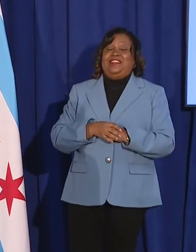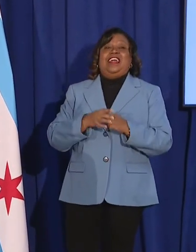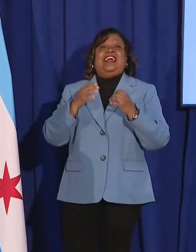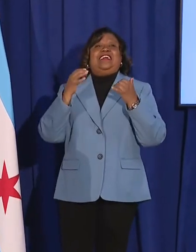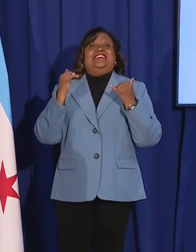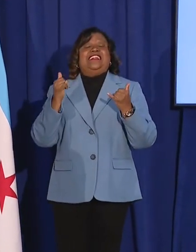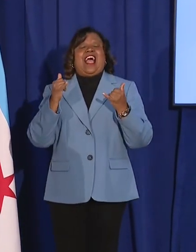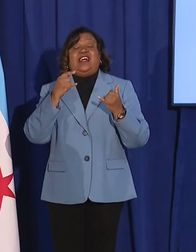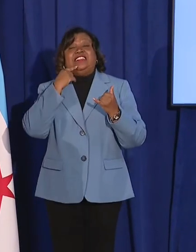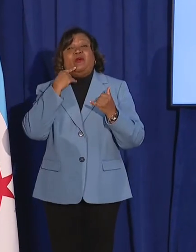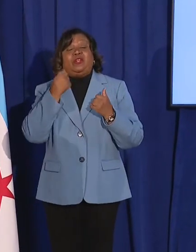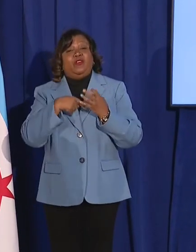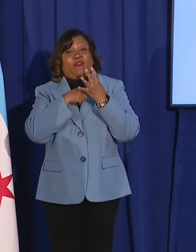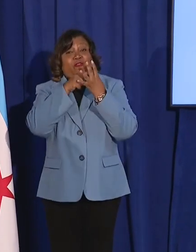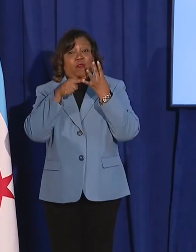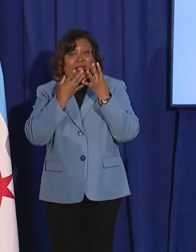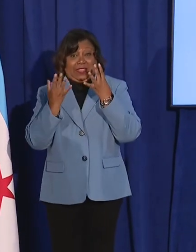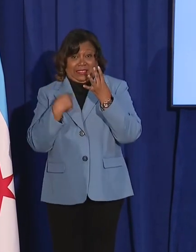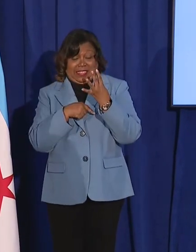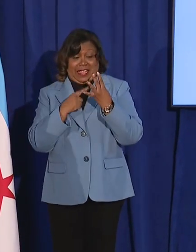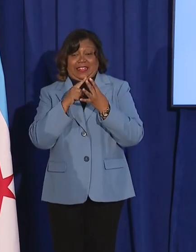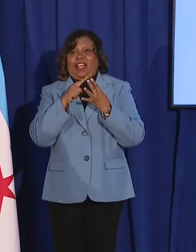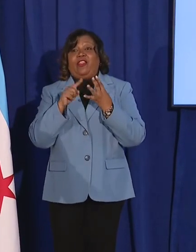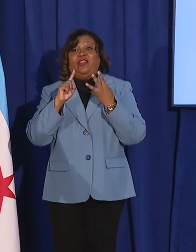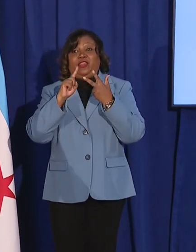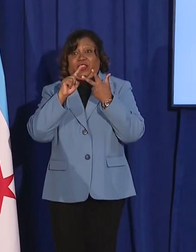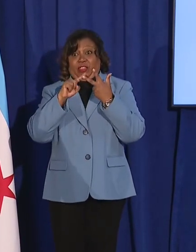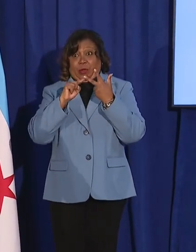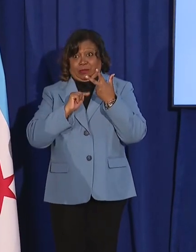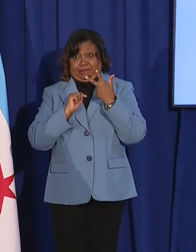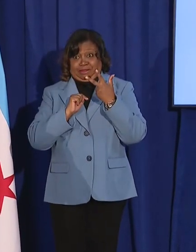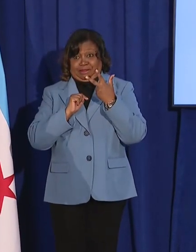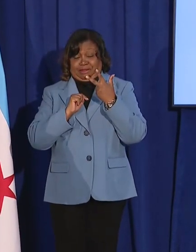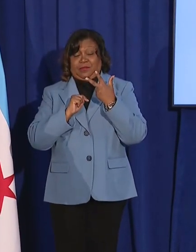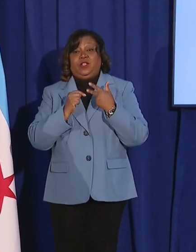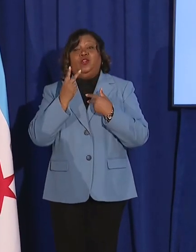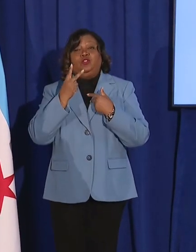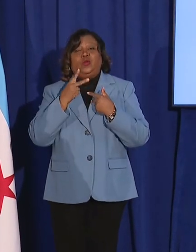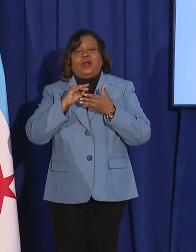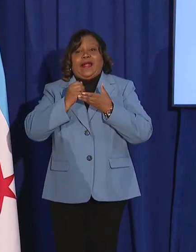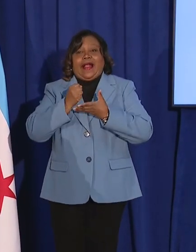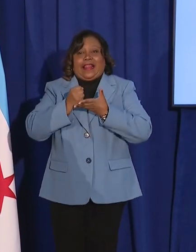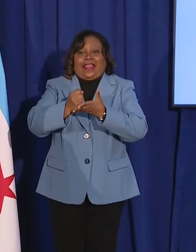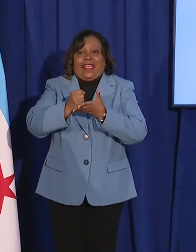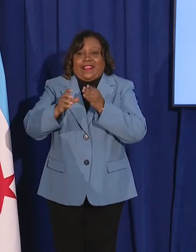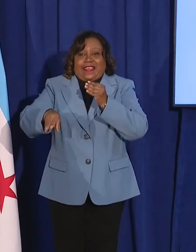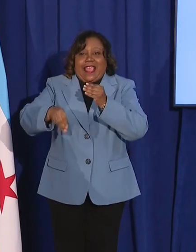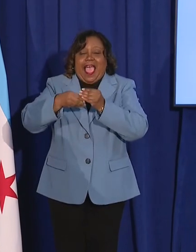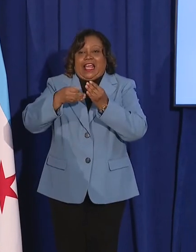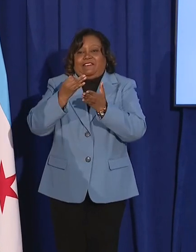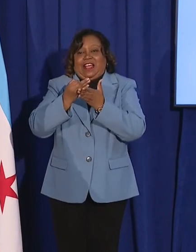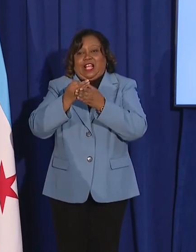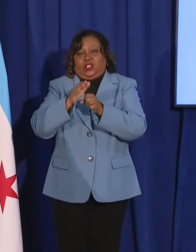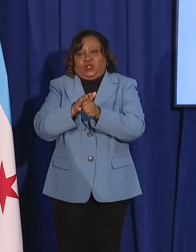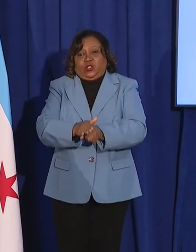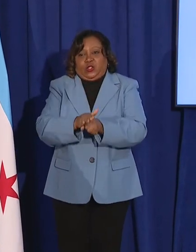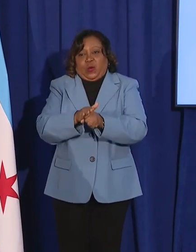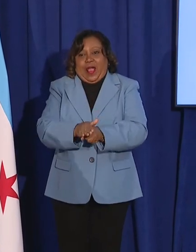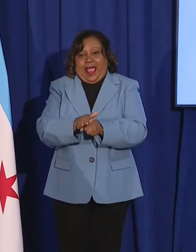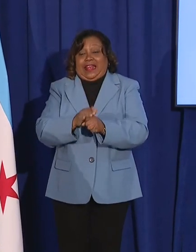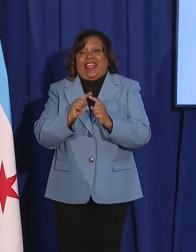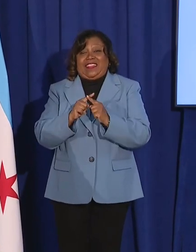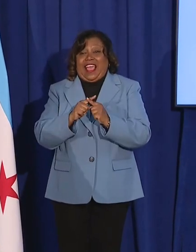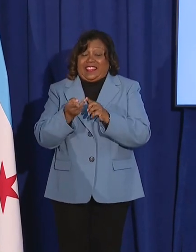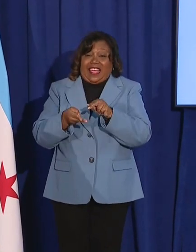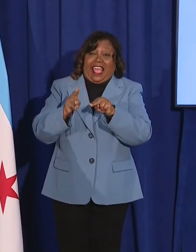Now, I said we're going to do 4 things today. Here's the third. To alleviate the added financial strain that